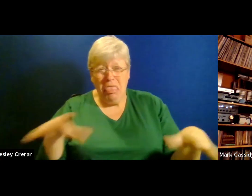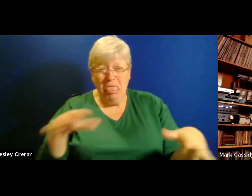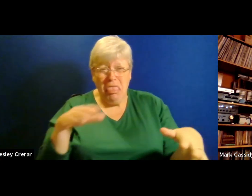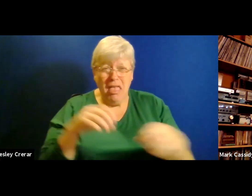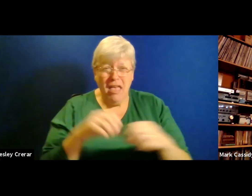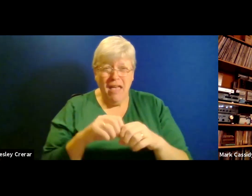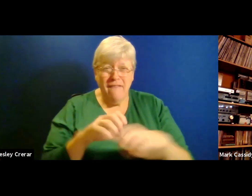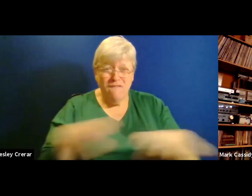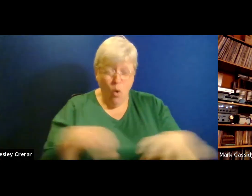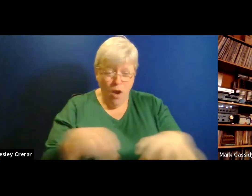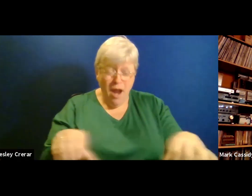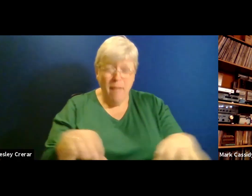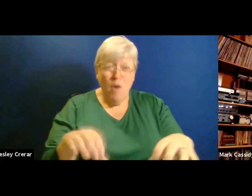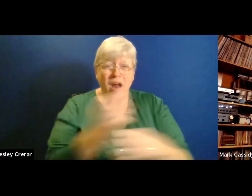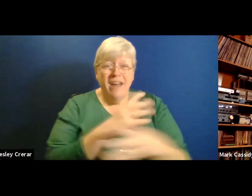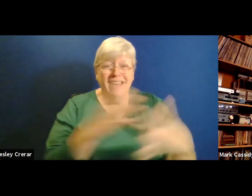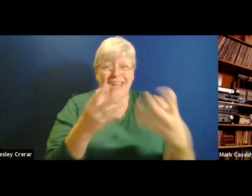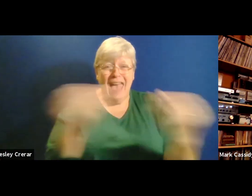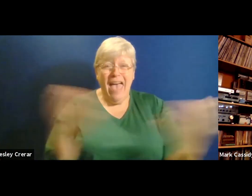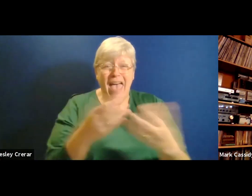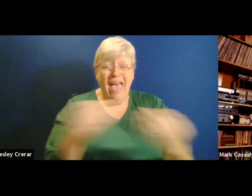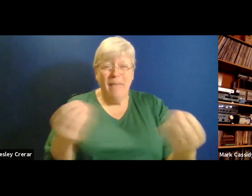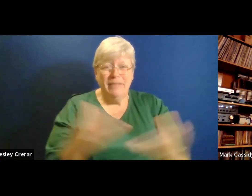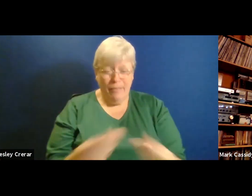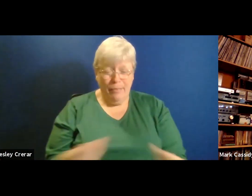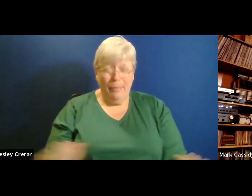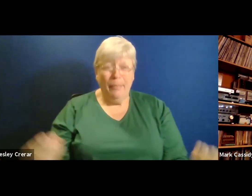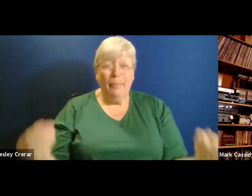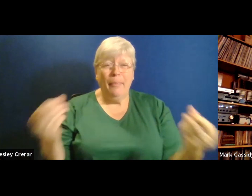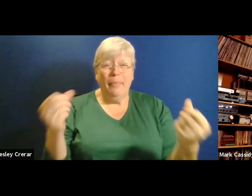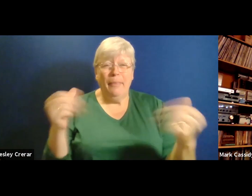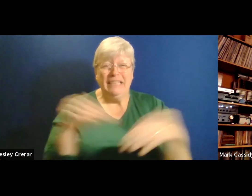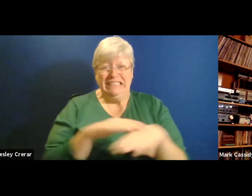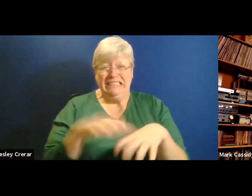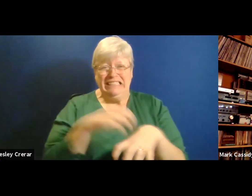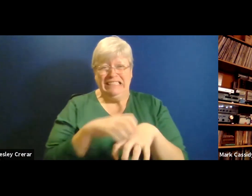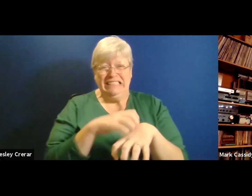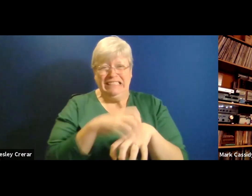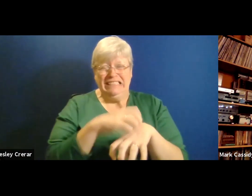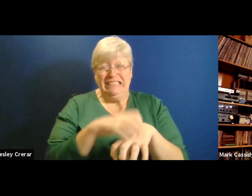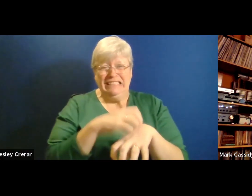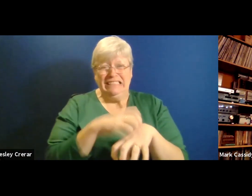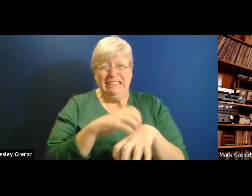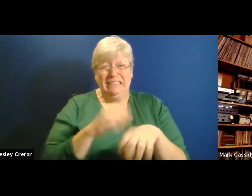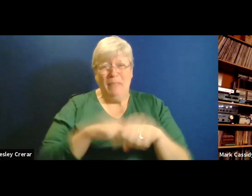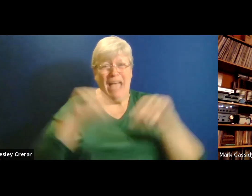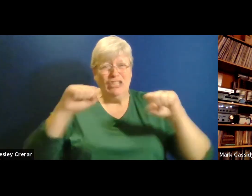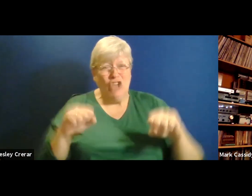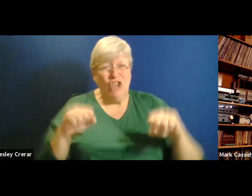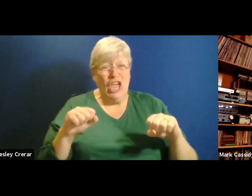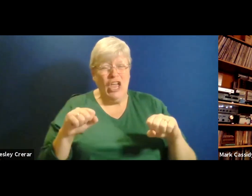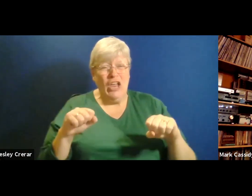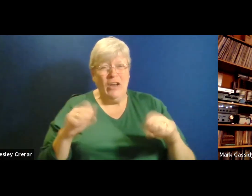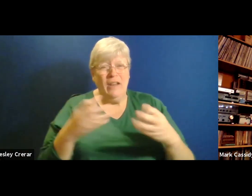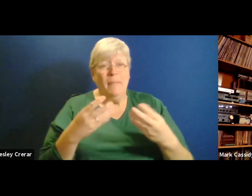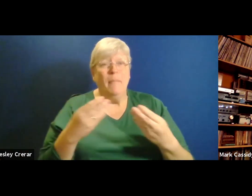floorboard gaps, drowns the joists, skin scratching smothers my armchair. It